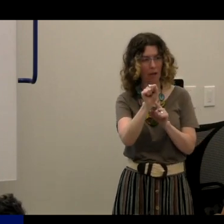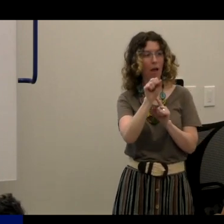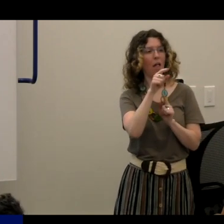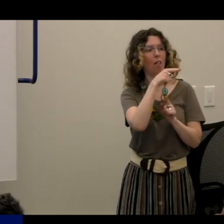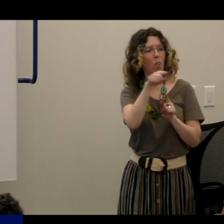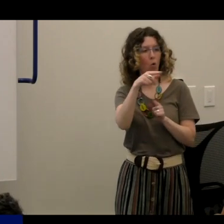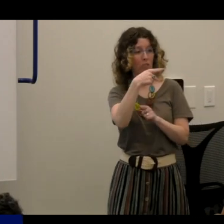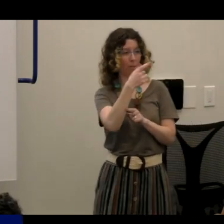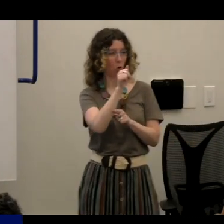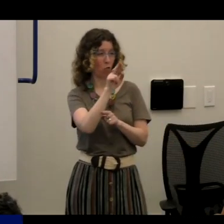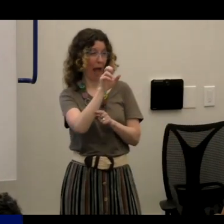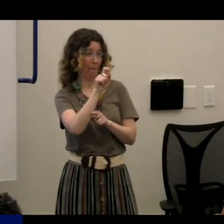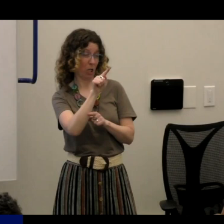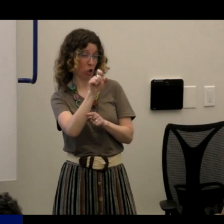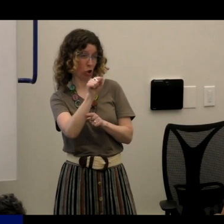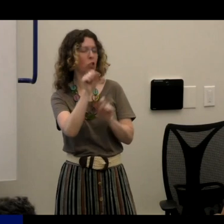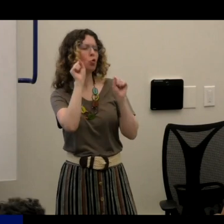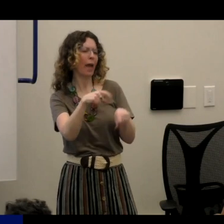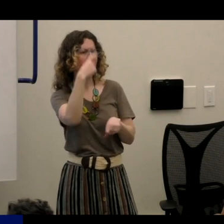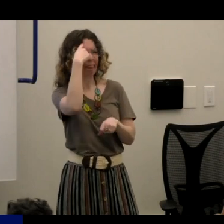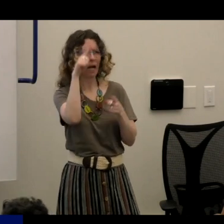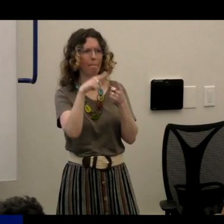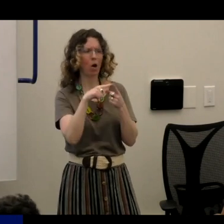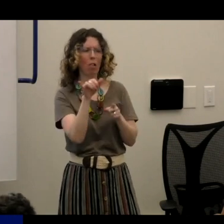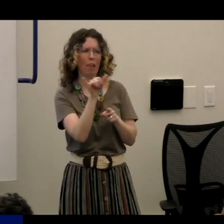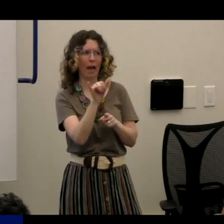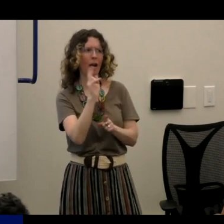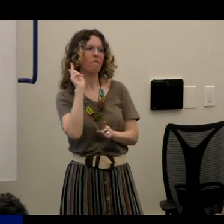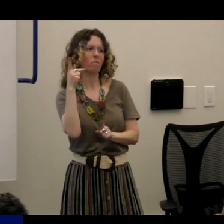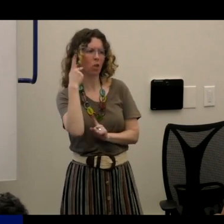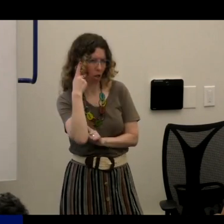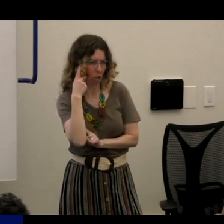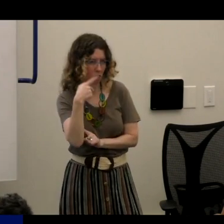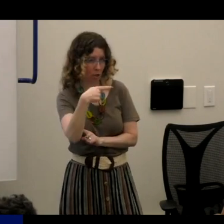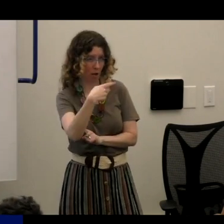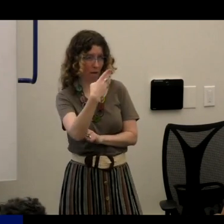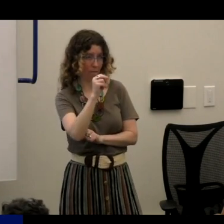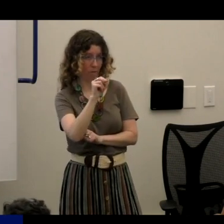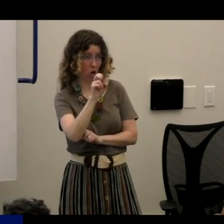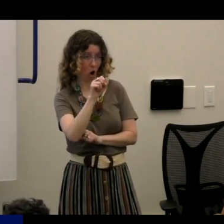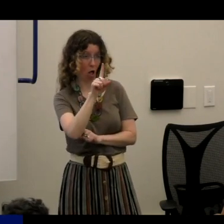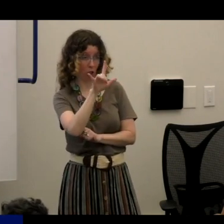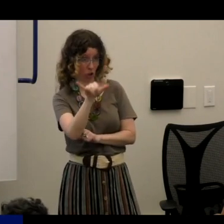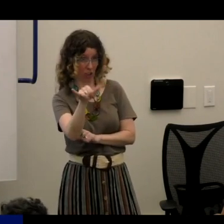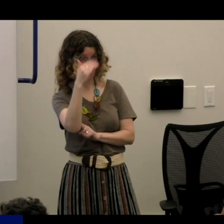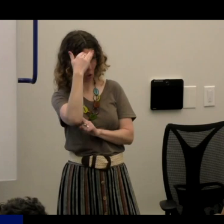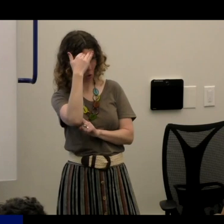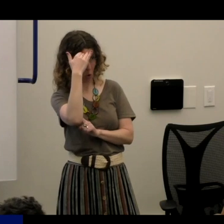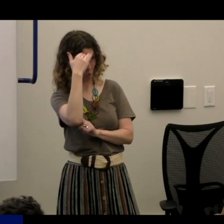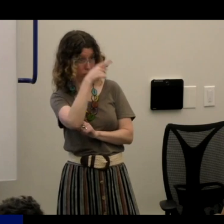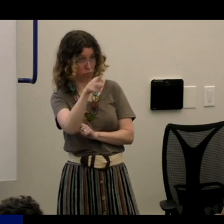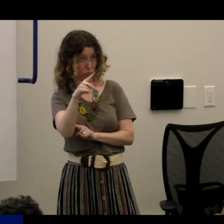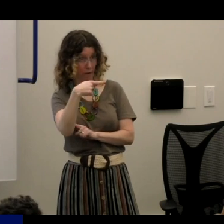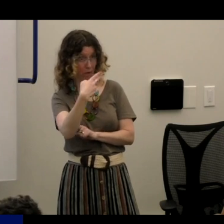parameters. Those parameters, you can think about like phonetics,